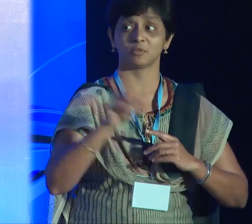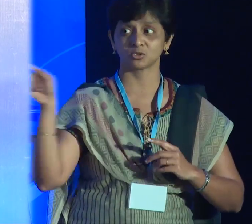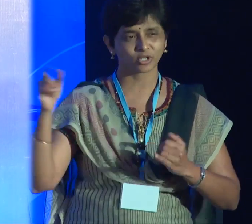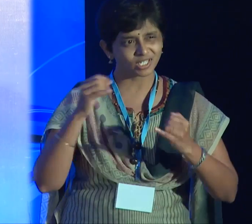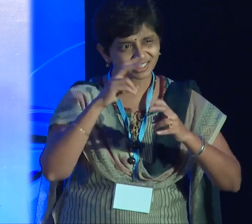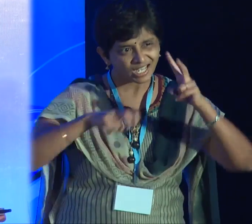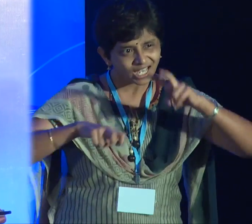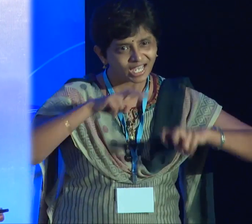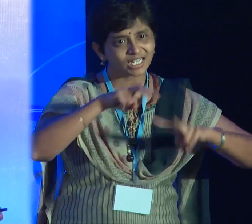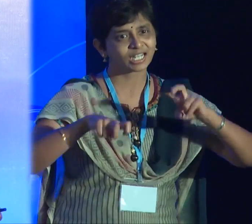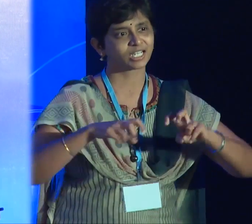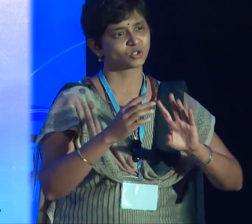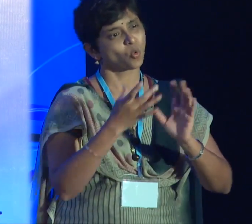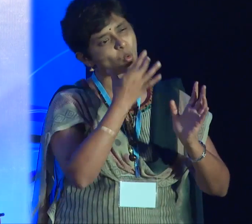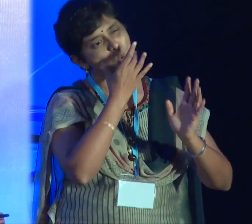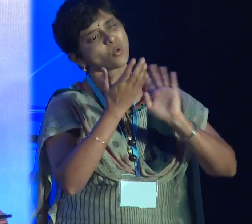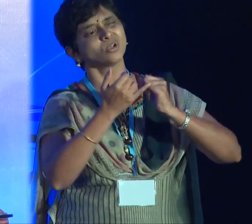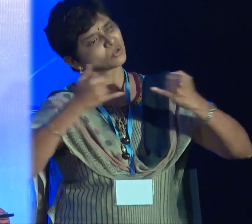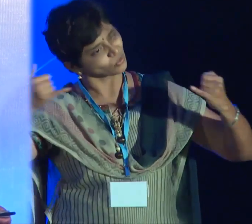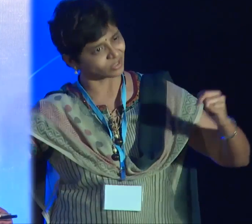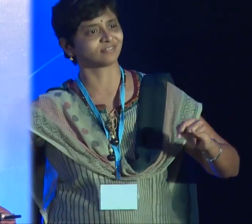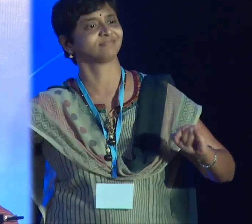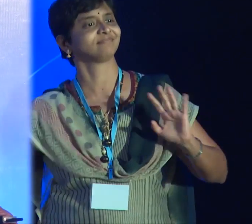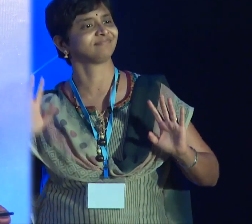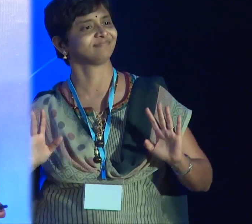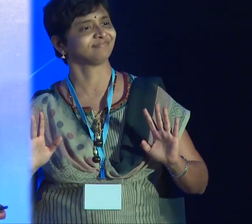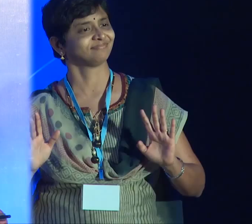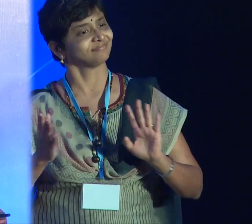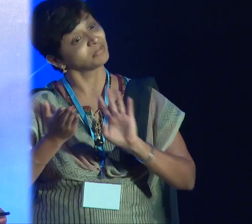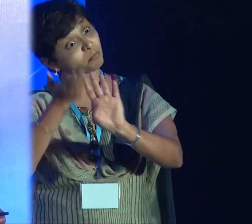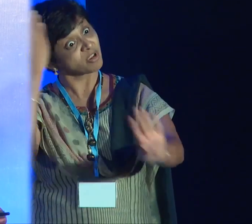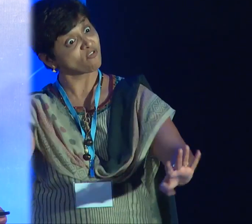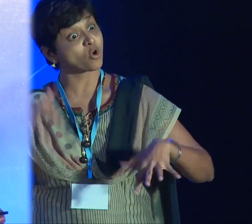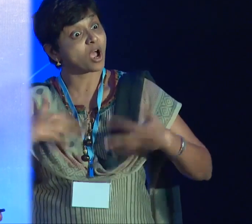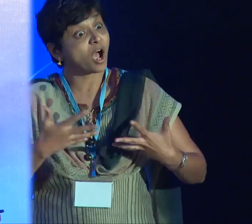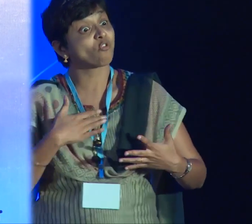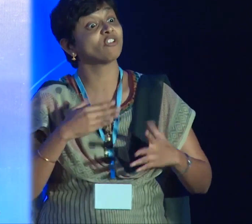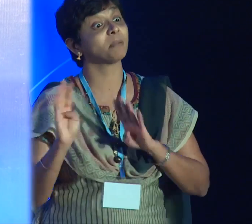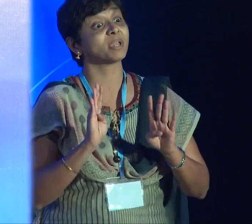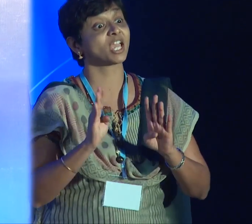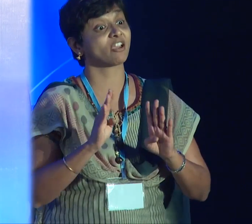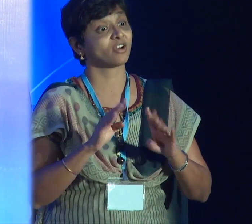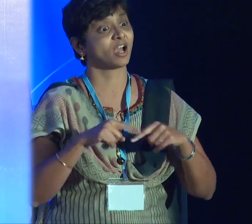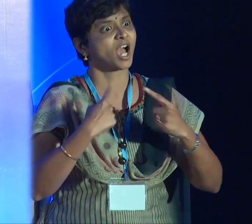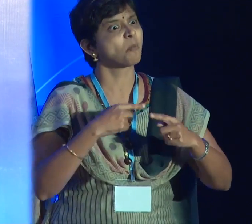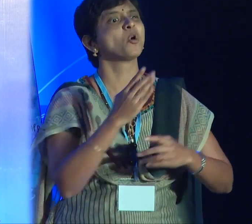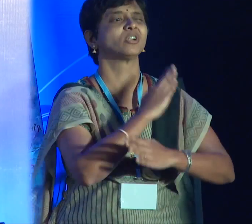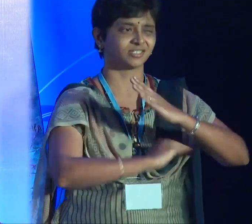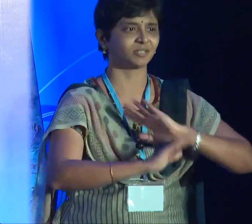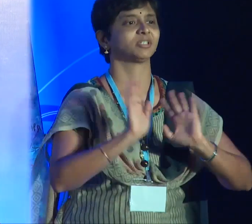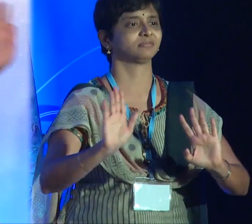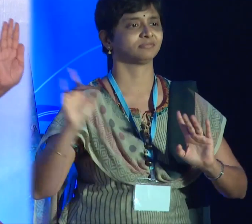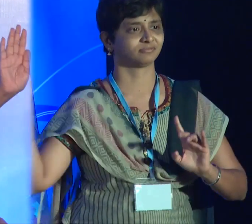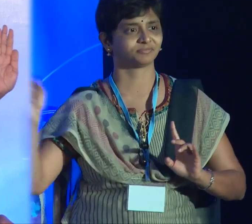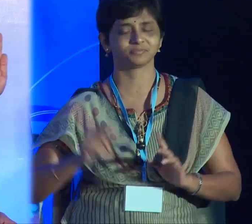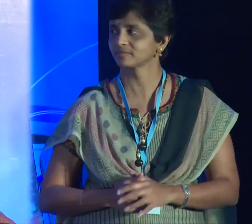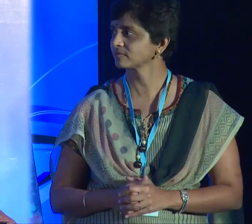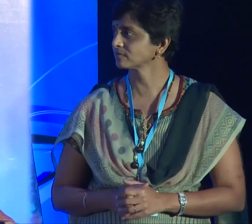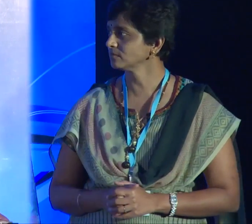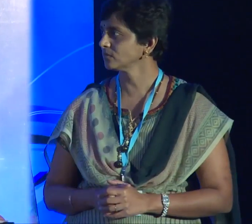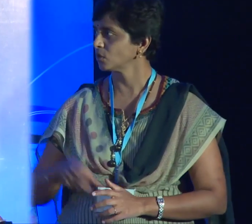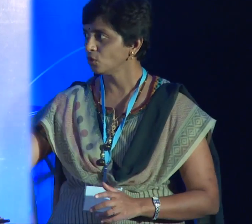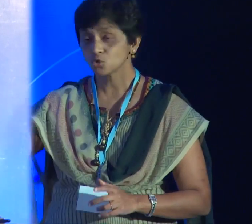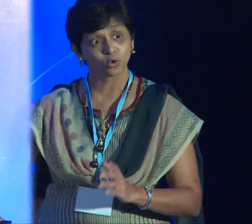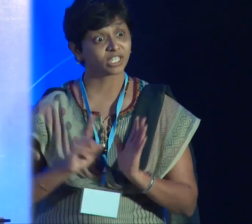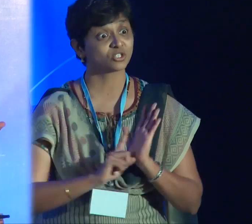We like to invisibilize them. They don't exist. We don't want to see them. And yet the epic Mahabharata brings it right in front of